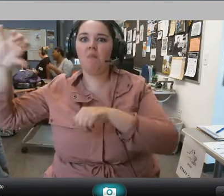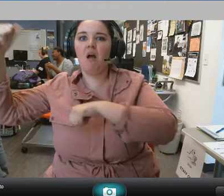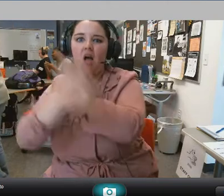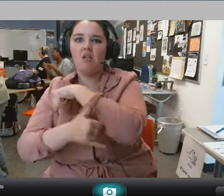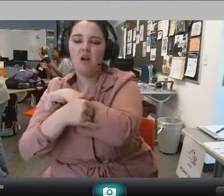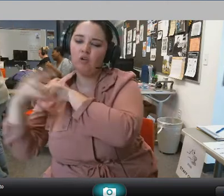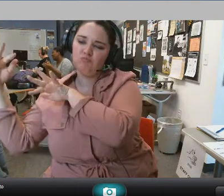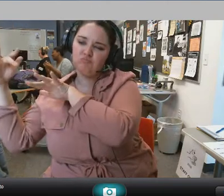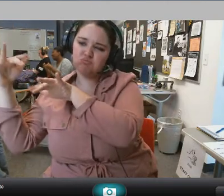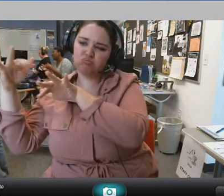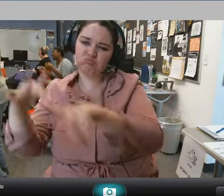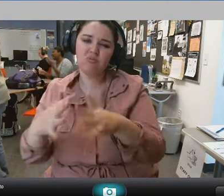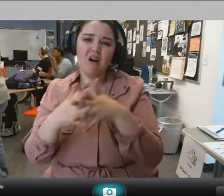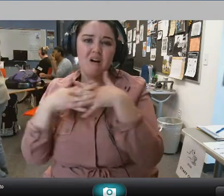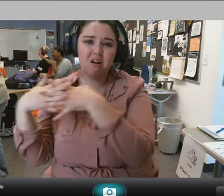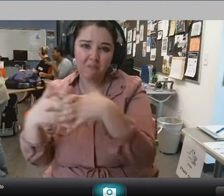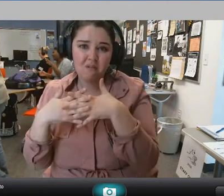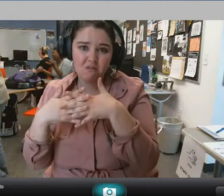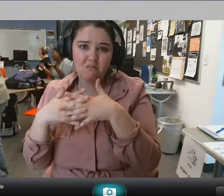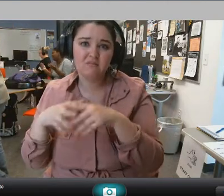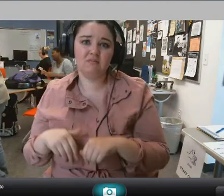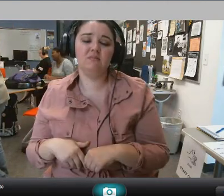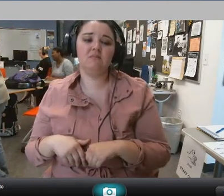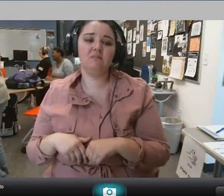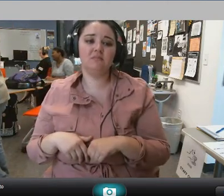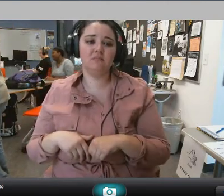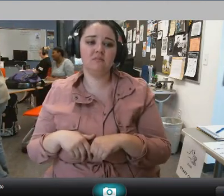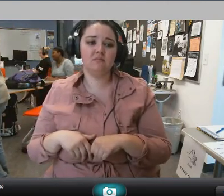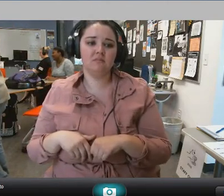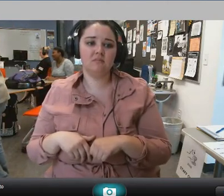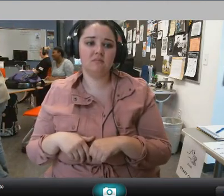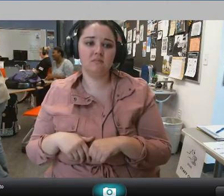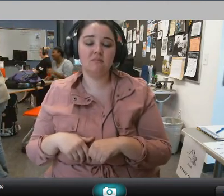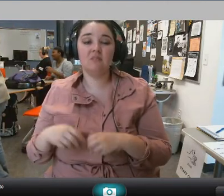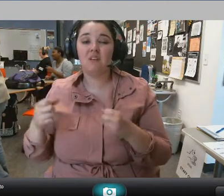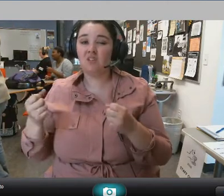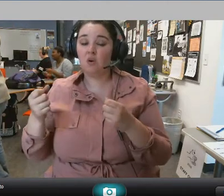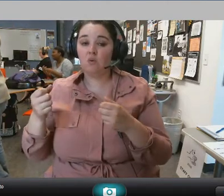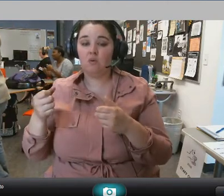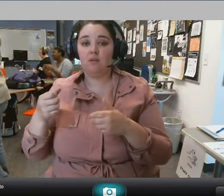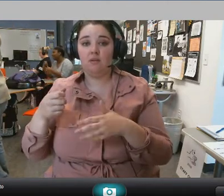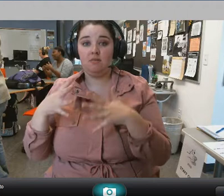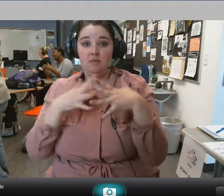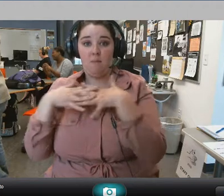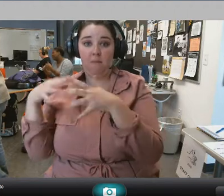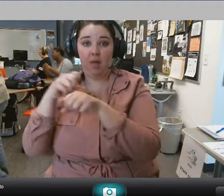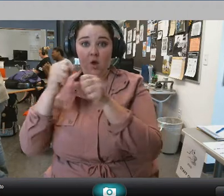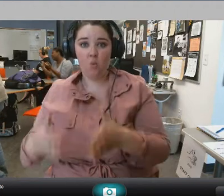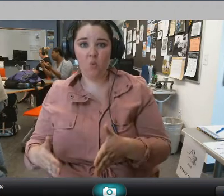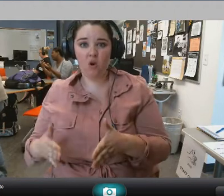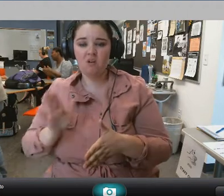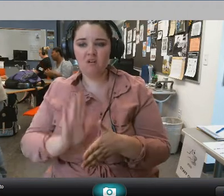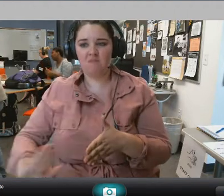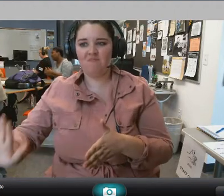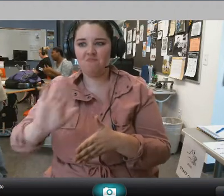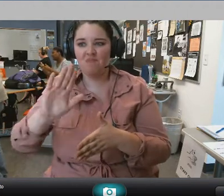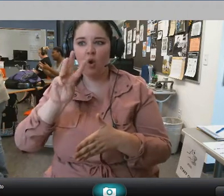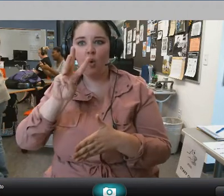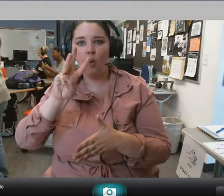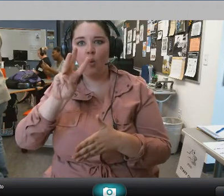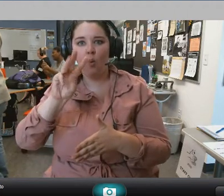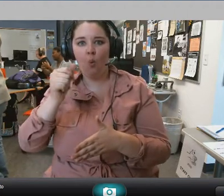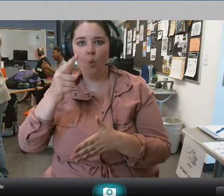American worker in the city were making low wages and working in atrocious working